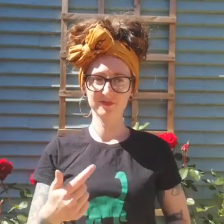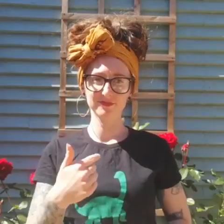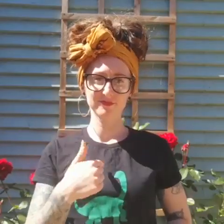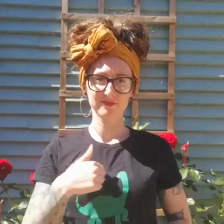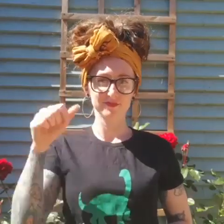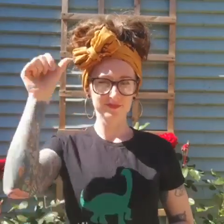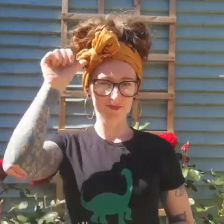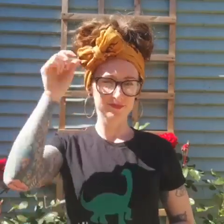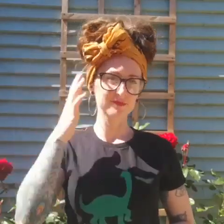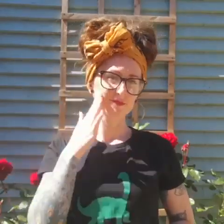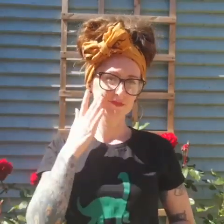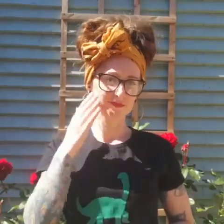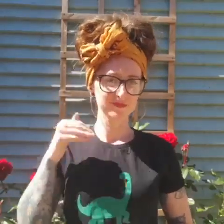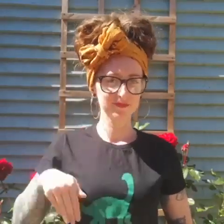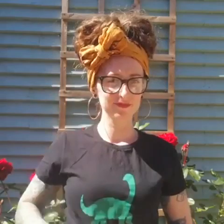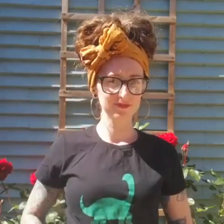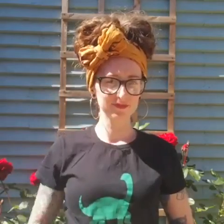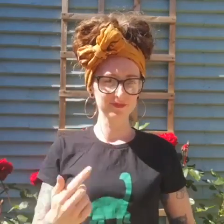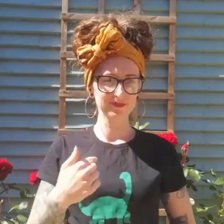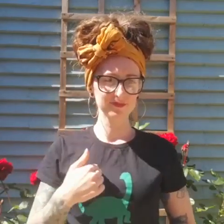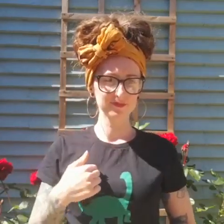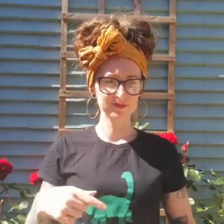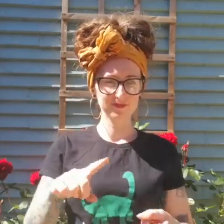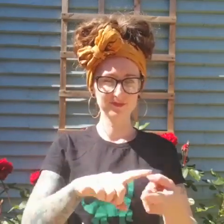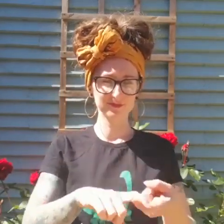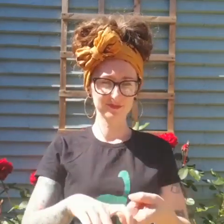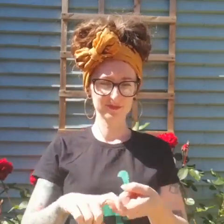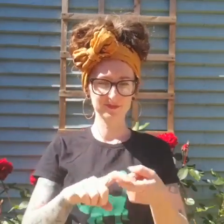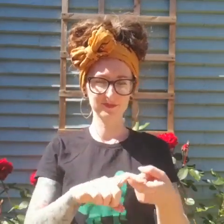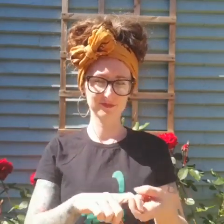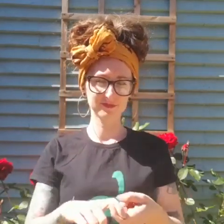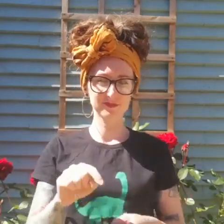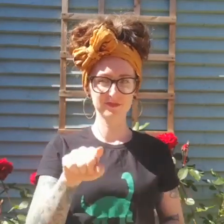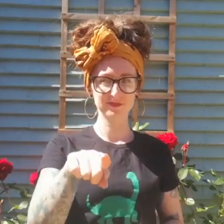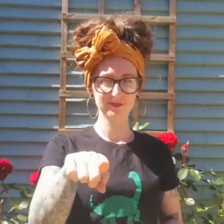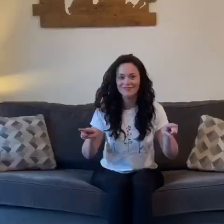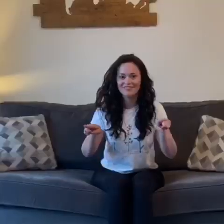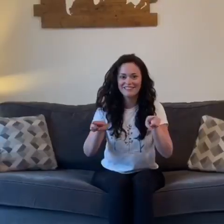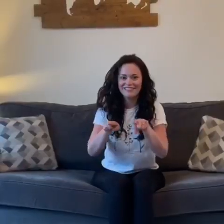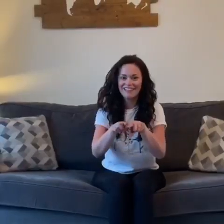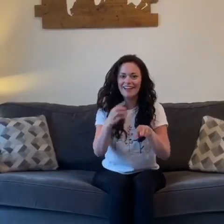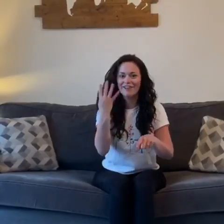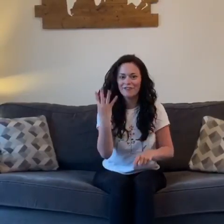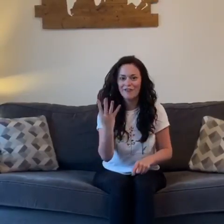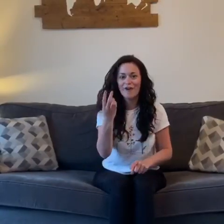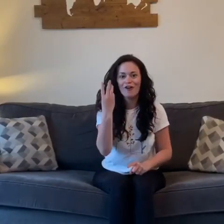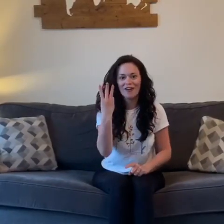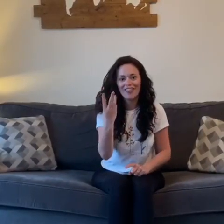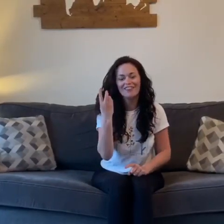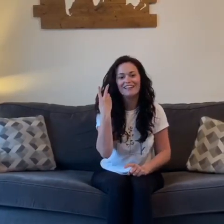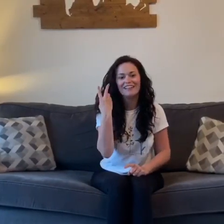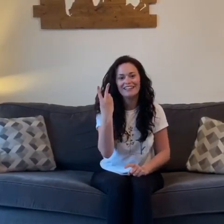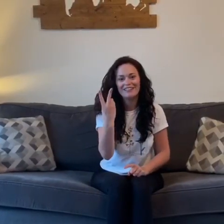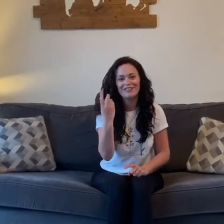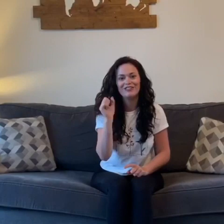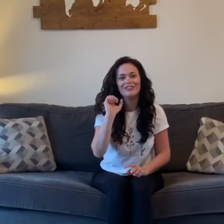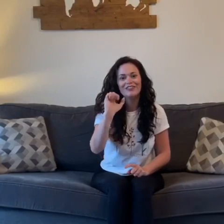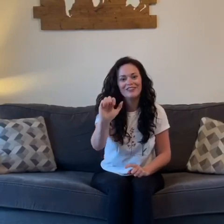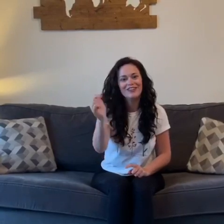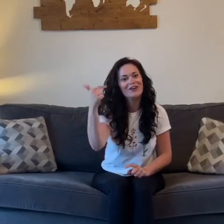there. And I know when I need it, I can count on you like 4, 3, 2, and